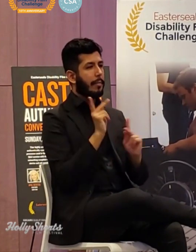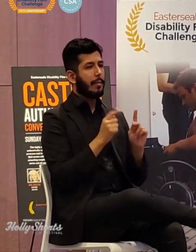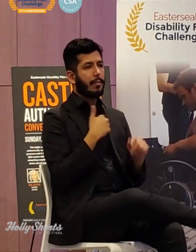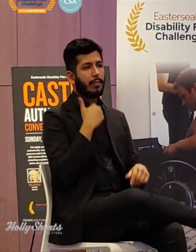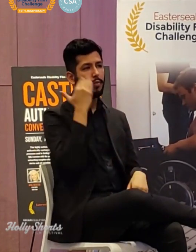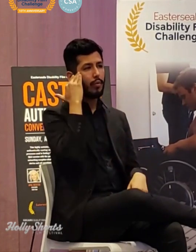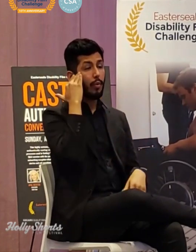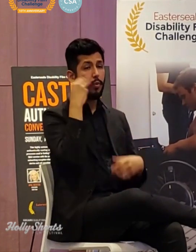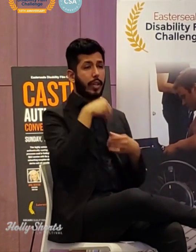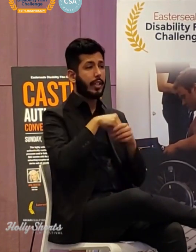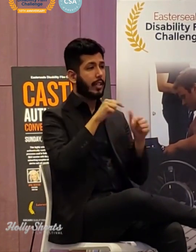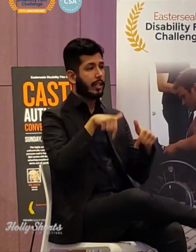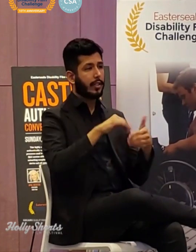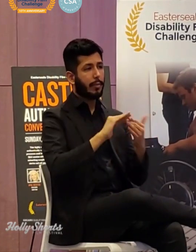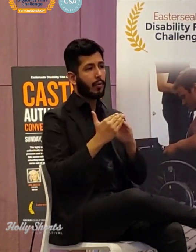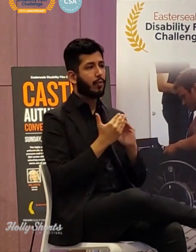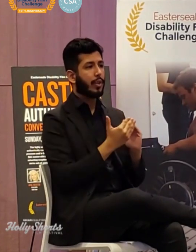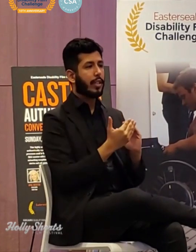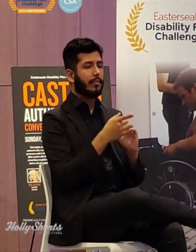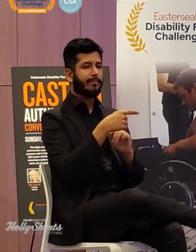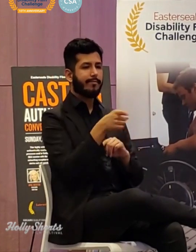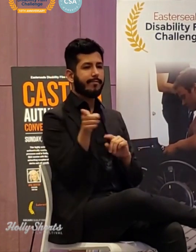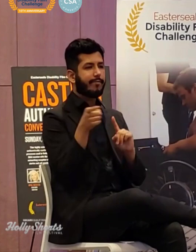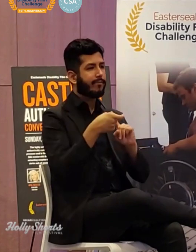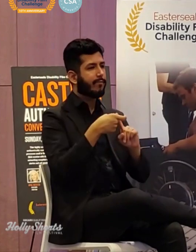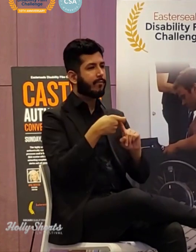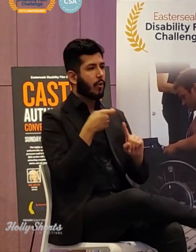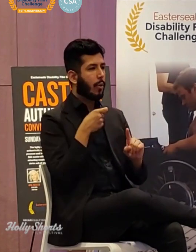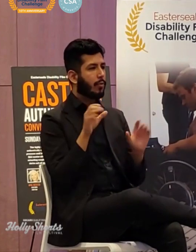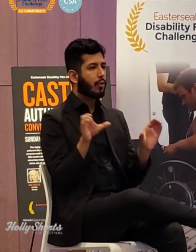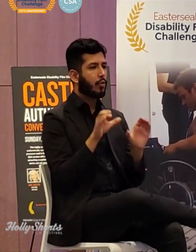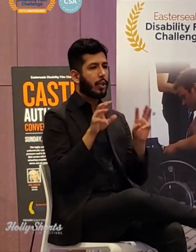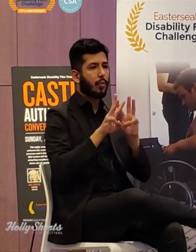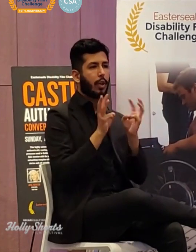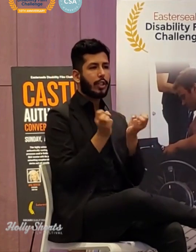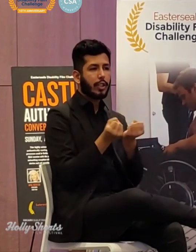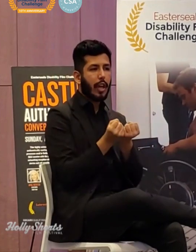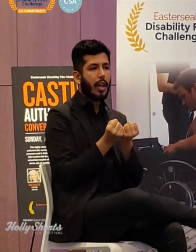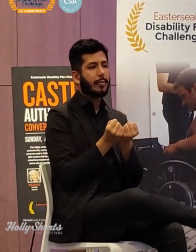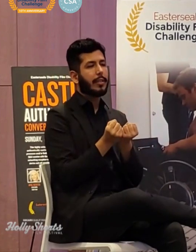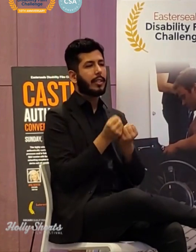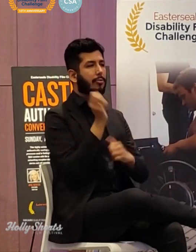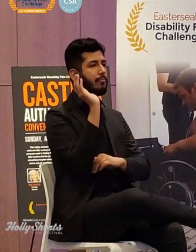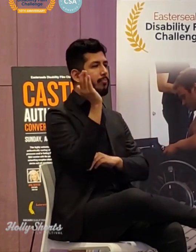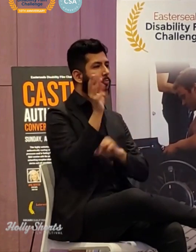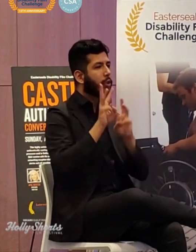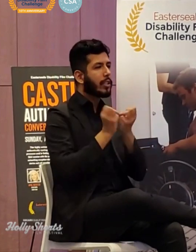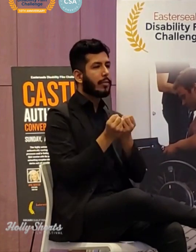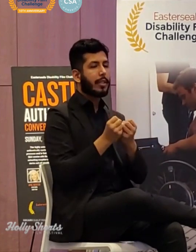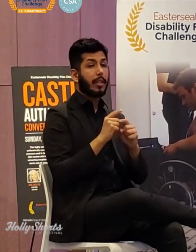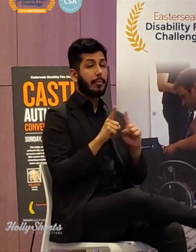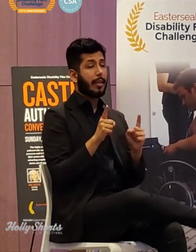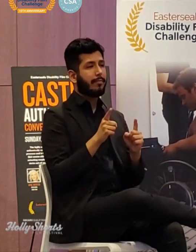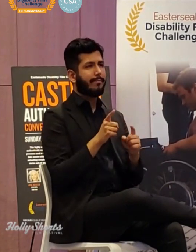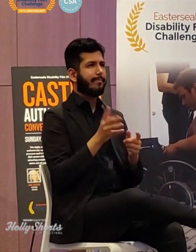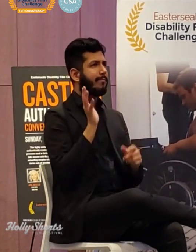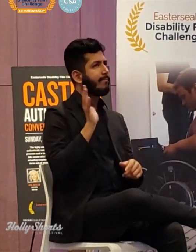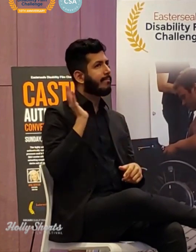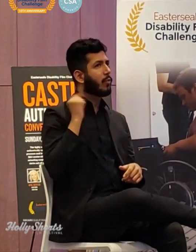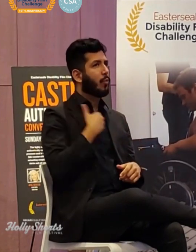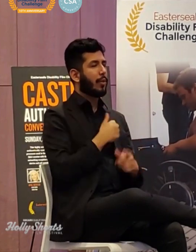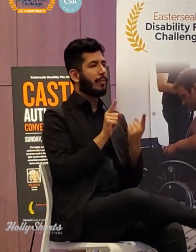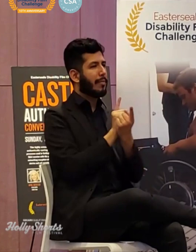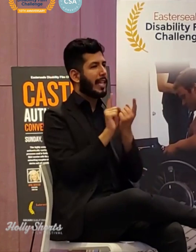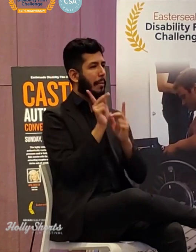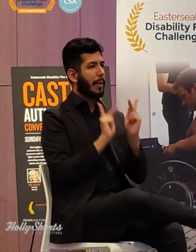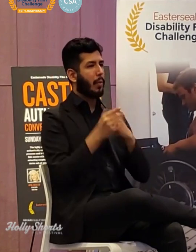in this community come from doing workshops, but at that time we were meeting everybody in person.